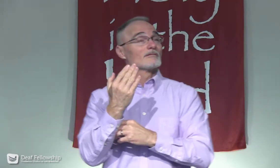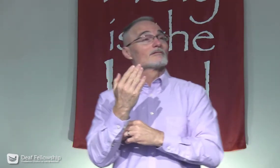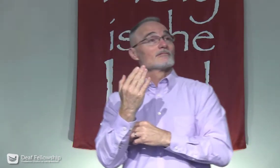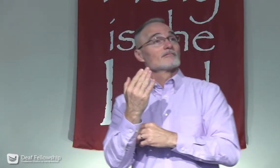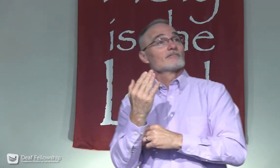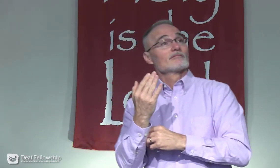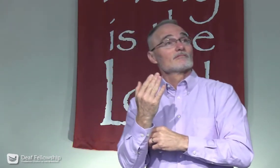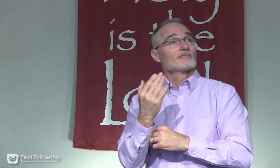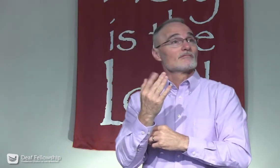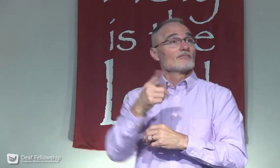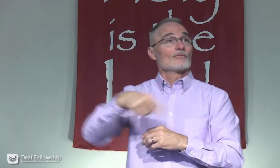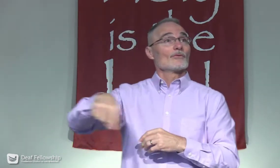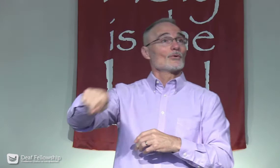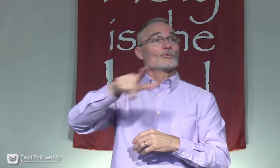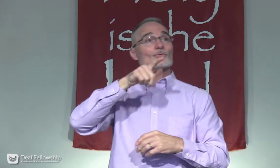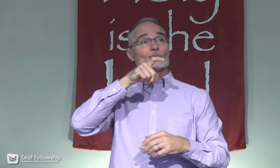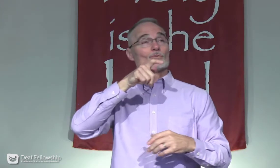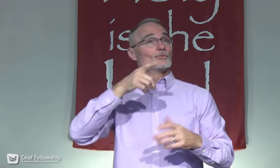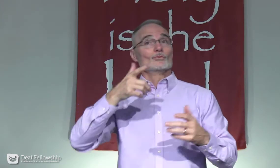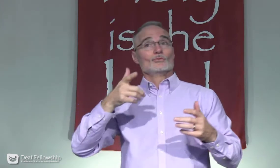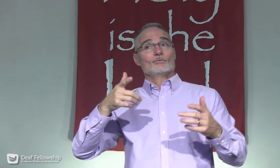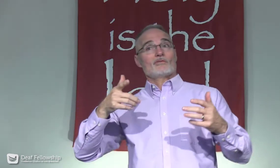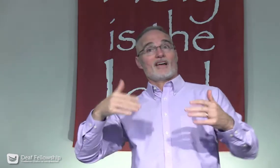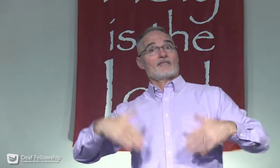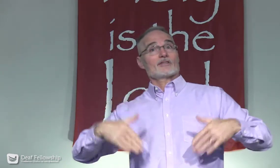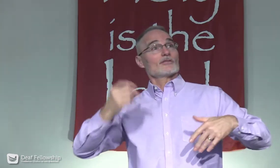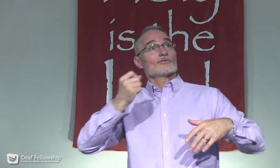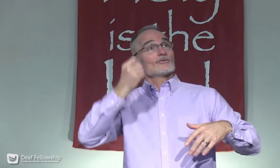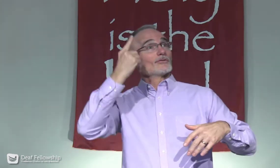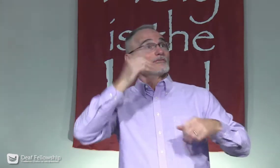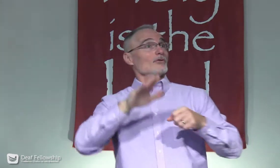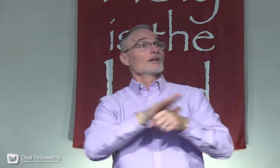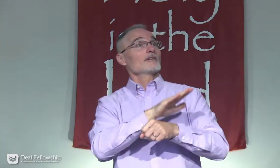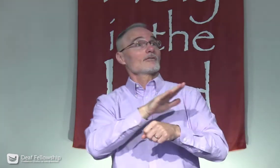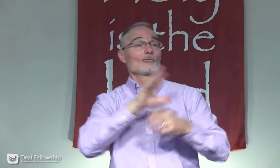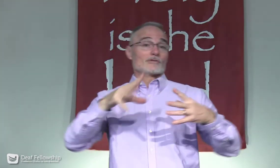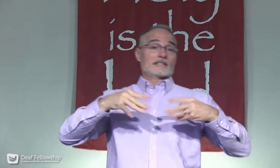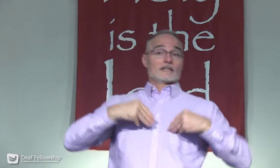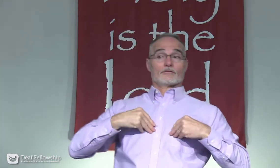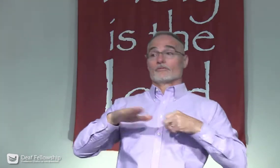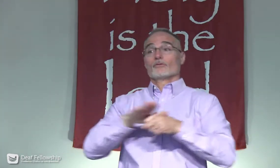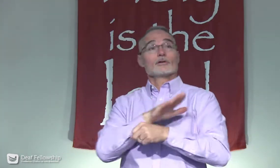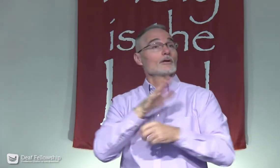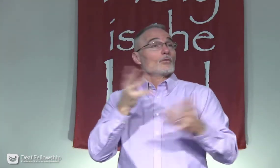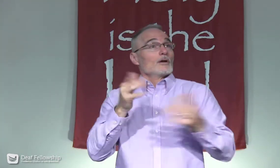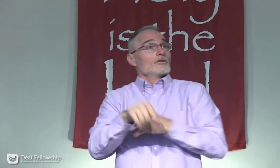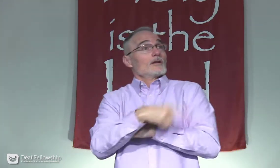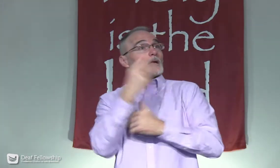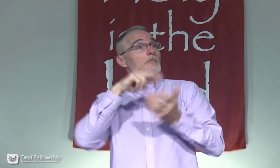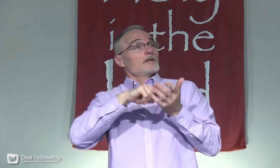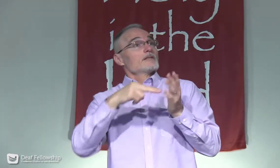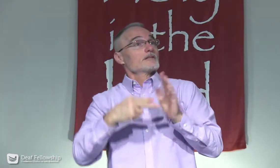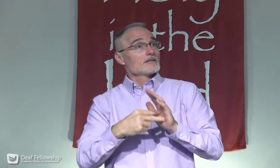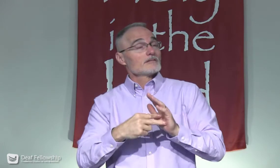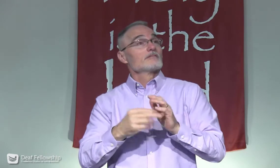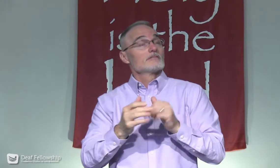And for our friends out there who are watching, who haven't fully understood or